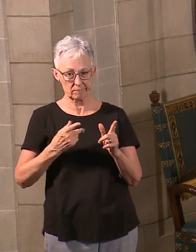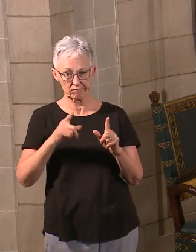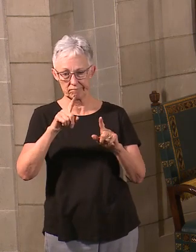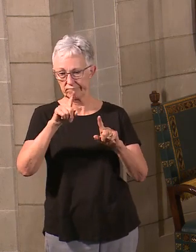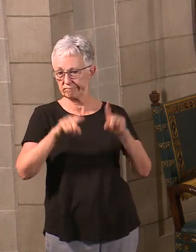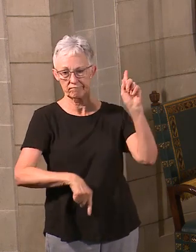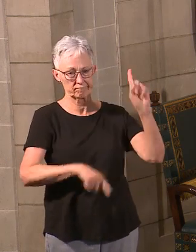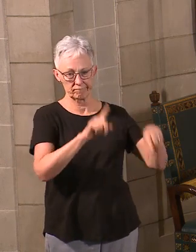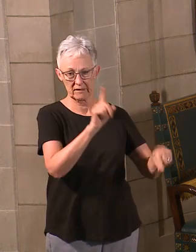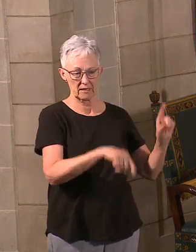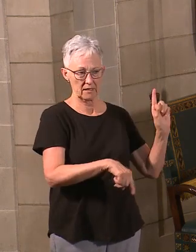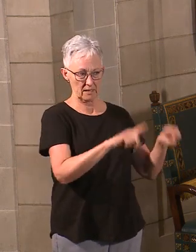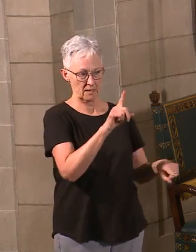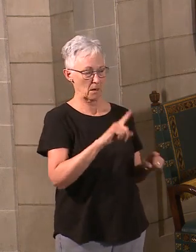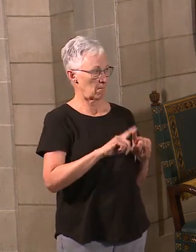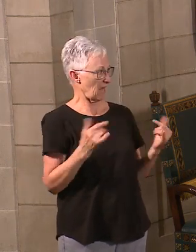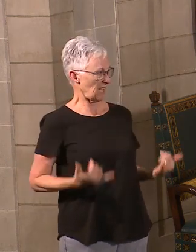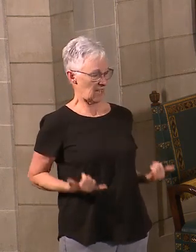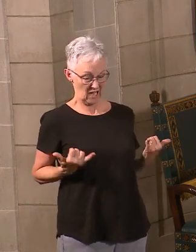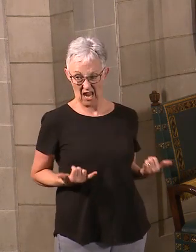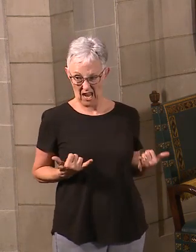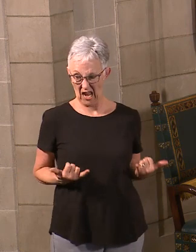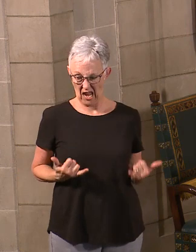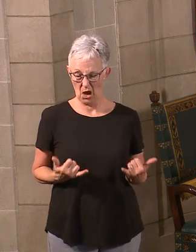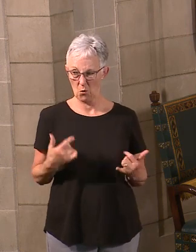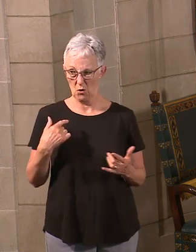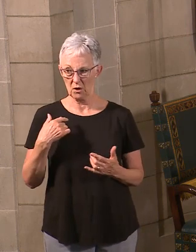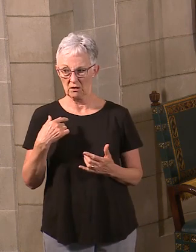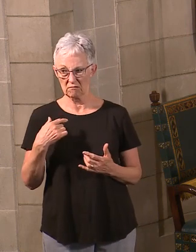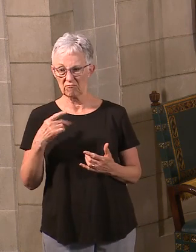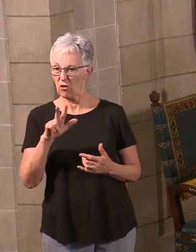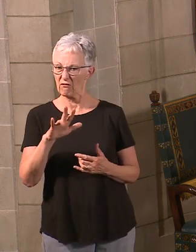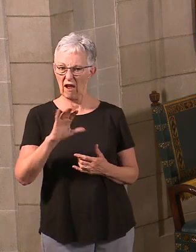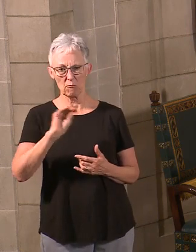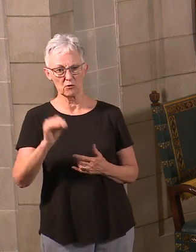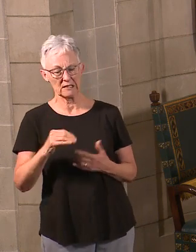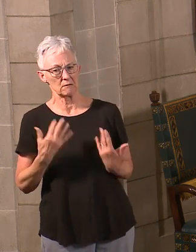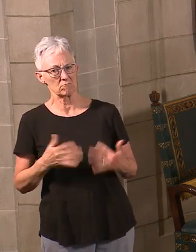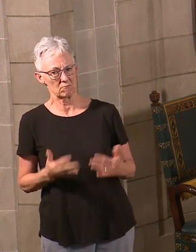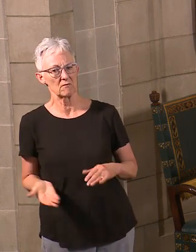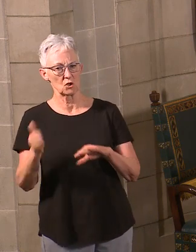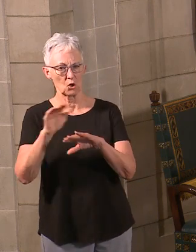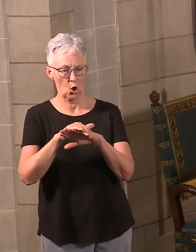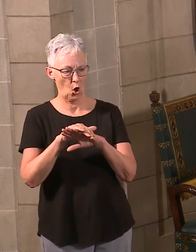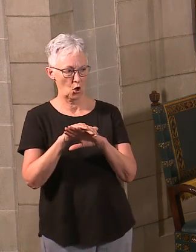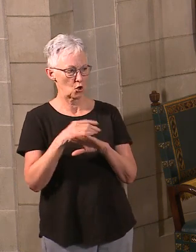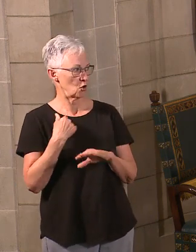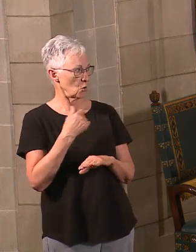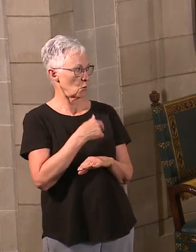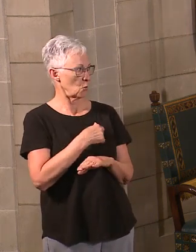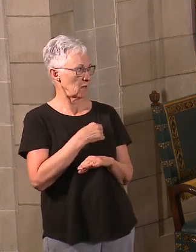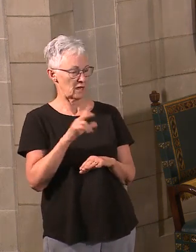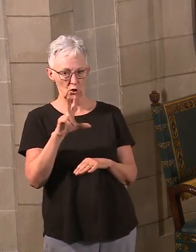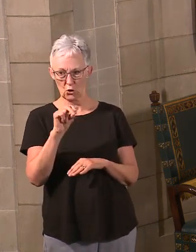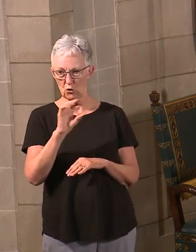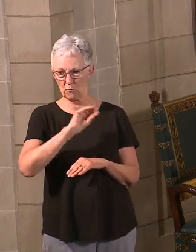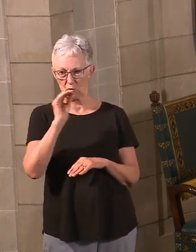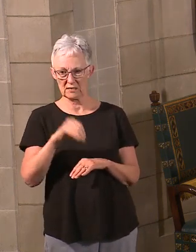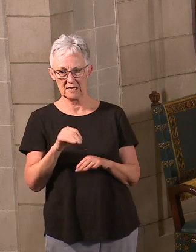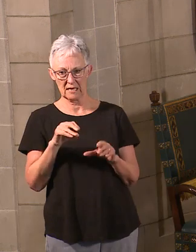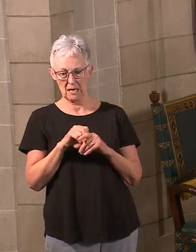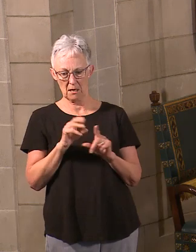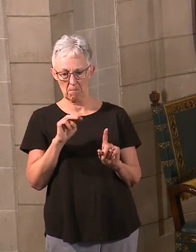applications, we exceeded 35% in March from February, and then it's 30% increase in March